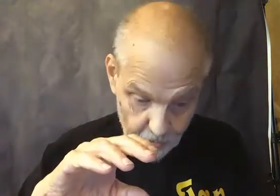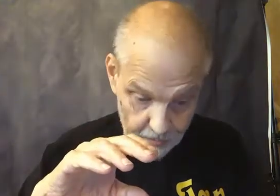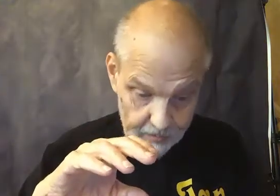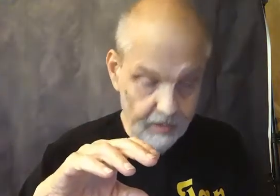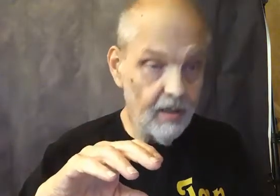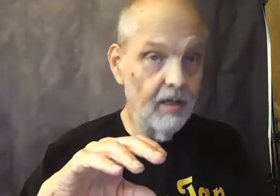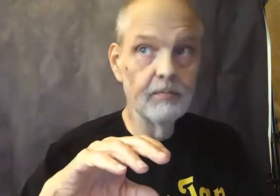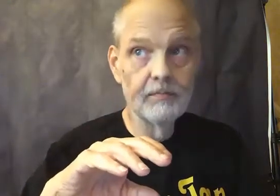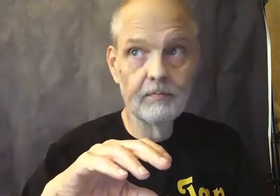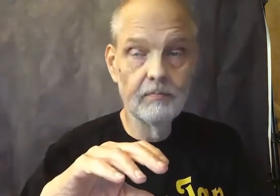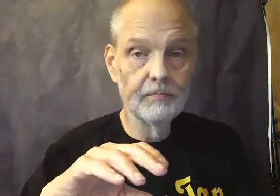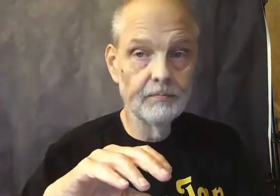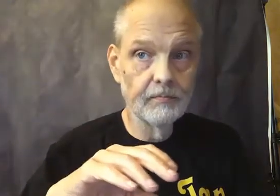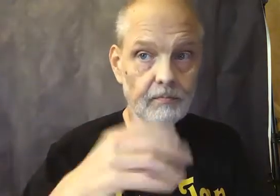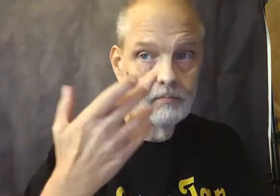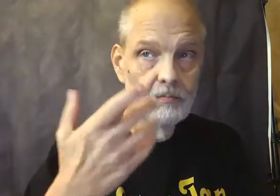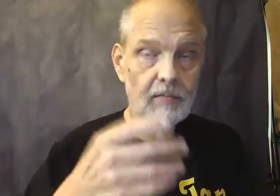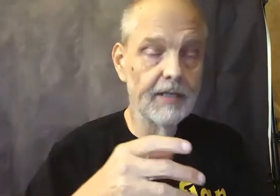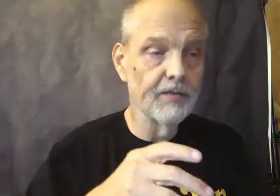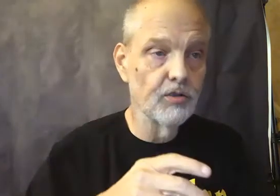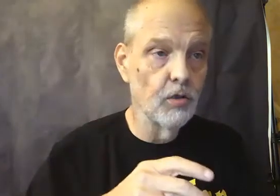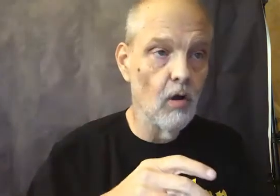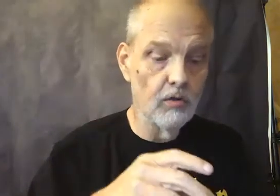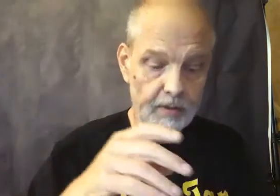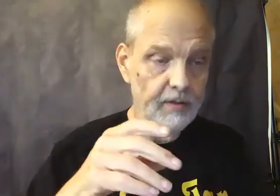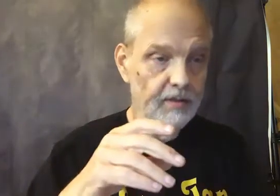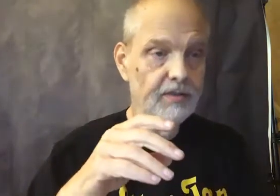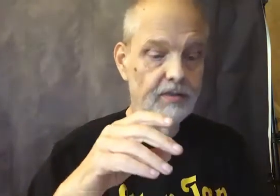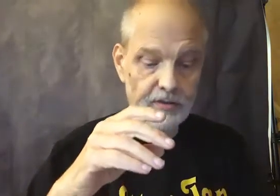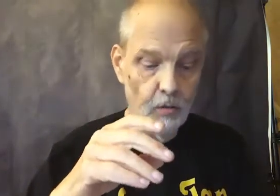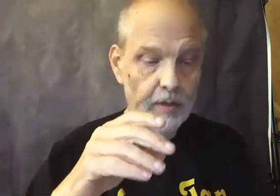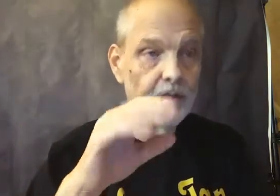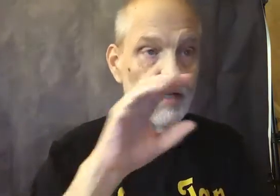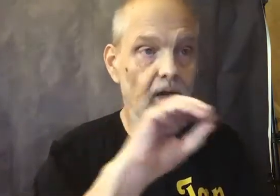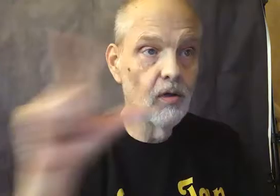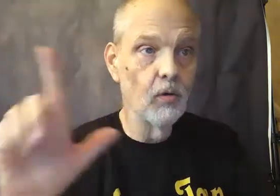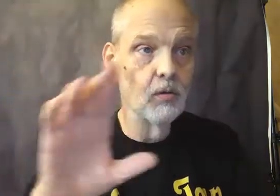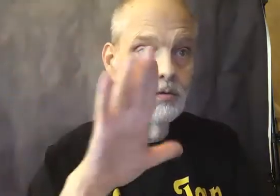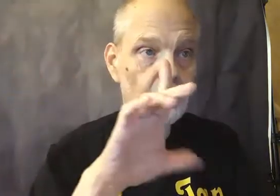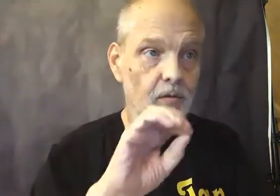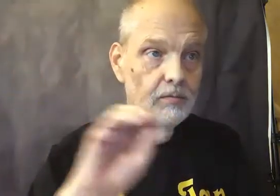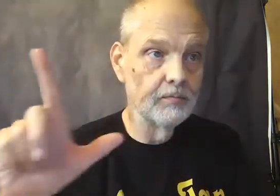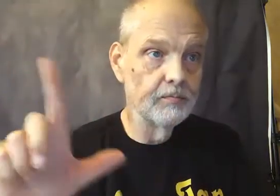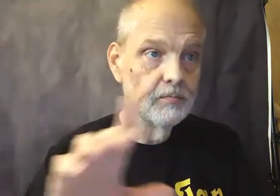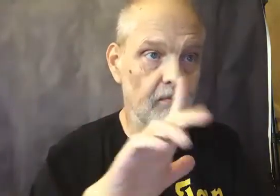Cool is, I guess there's two O's, but it's just done so quickly. Cool.